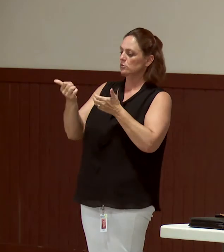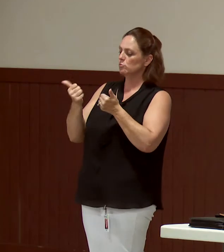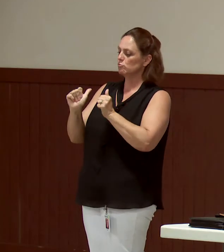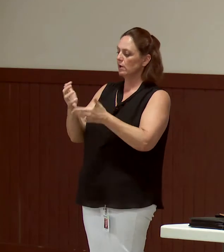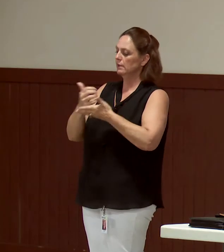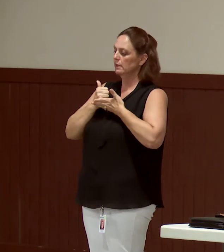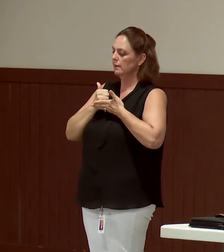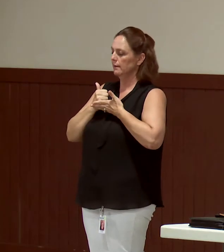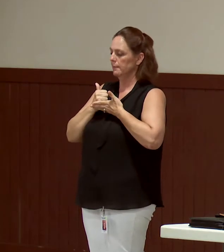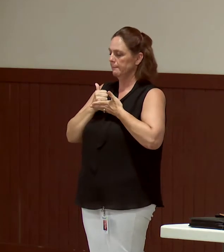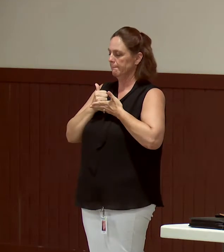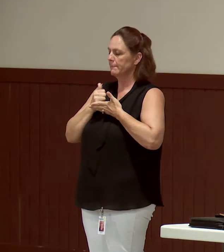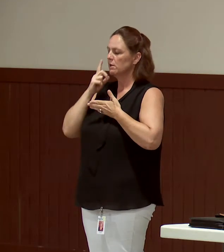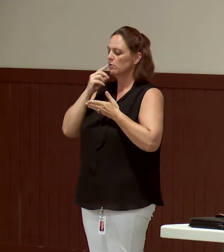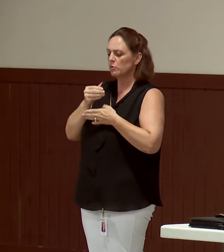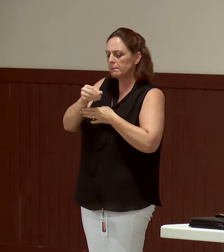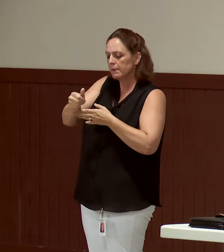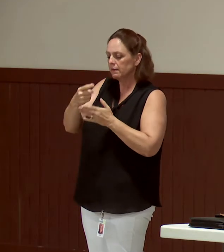assistance.